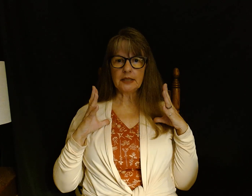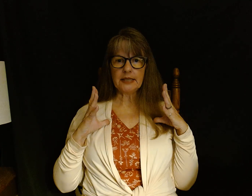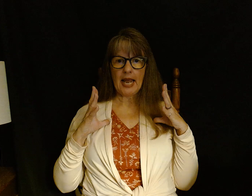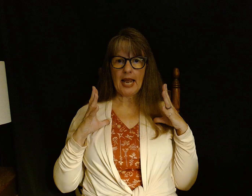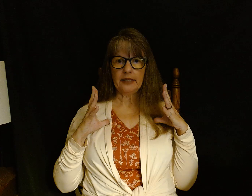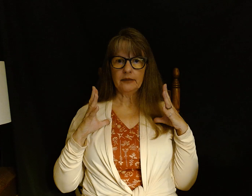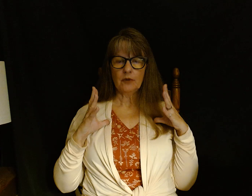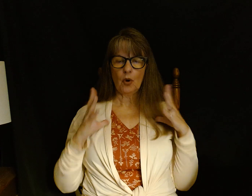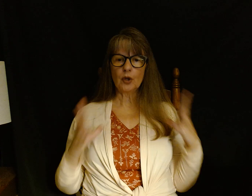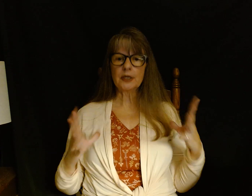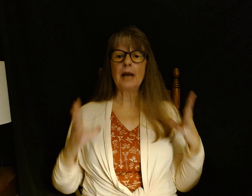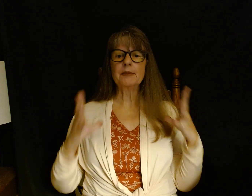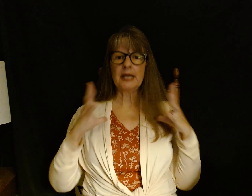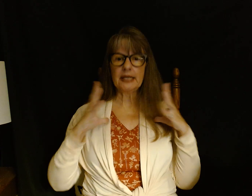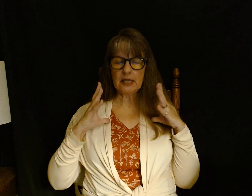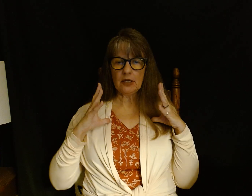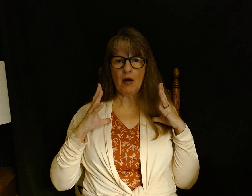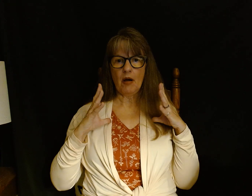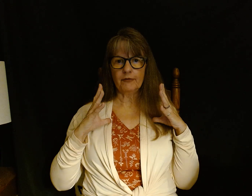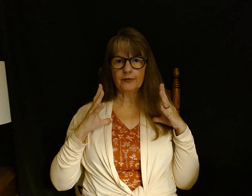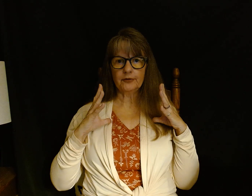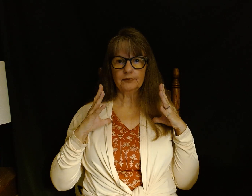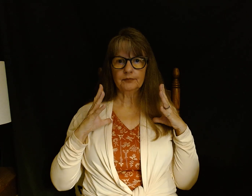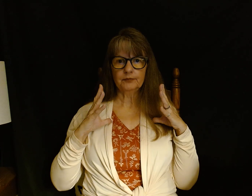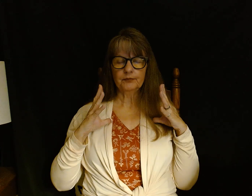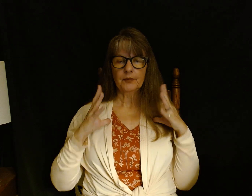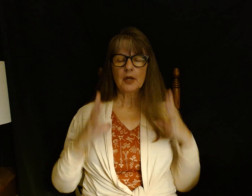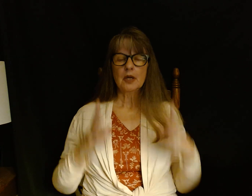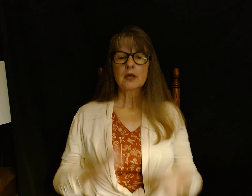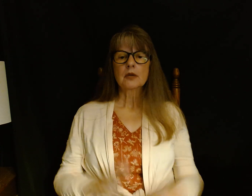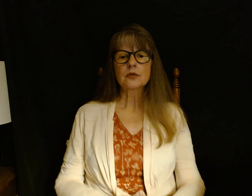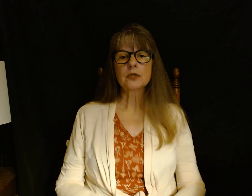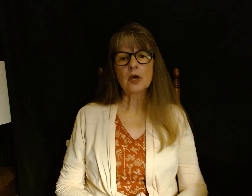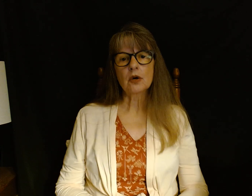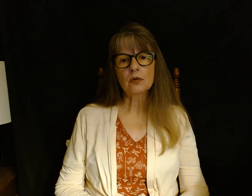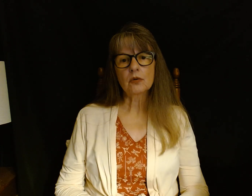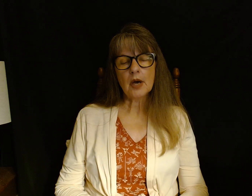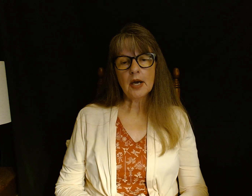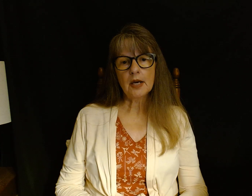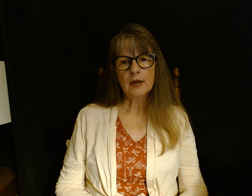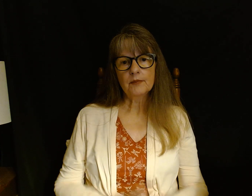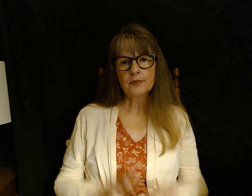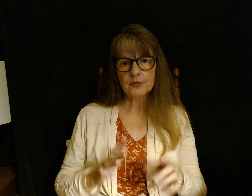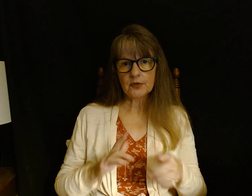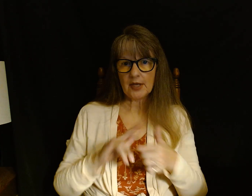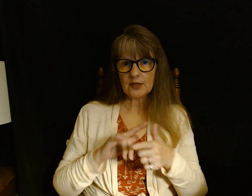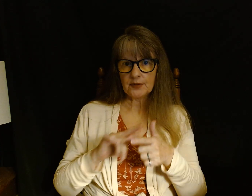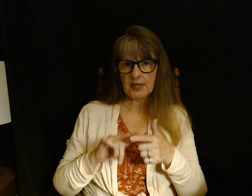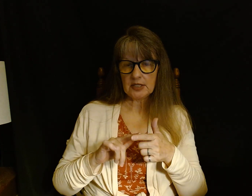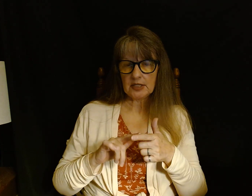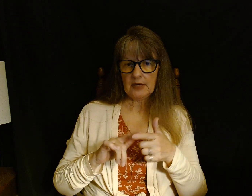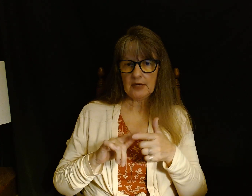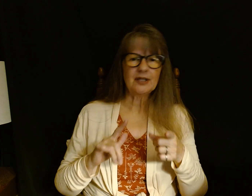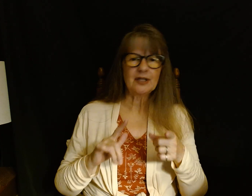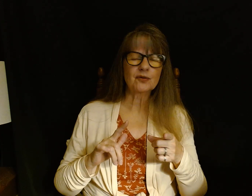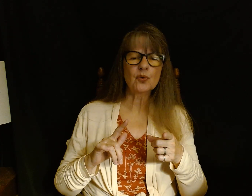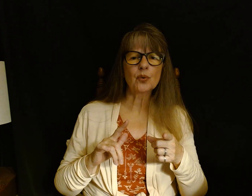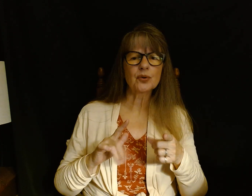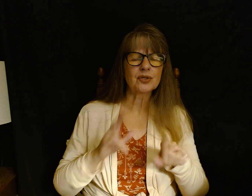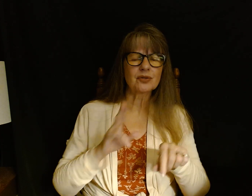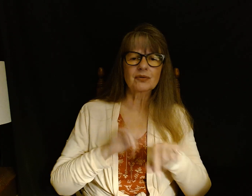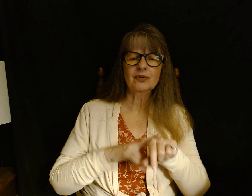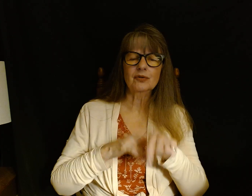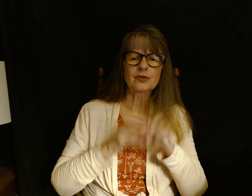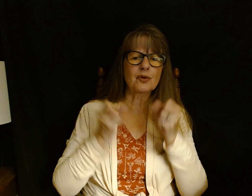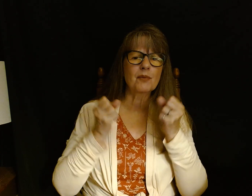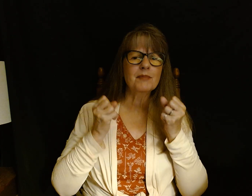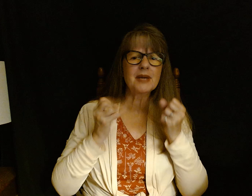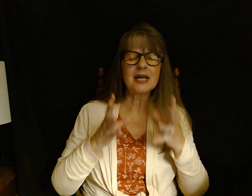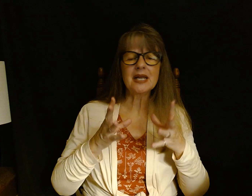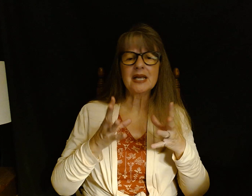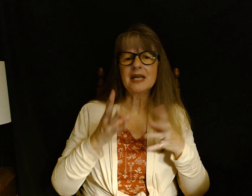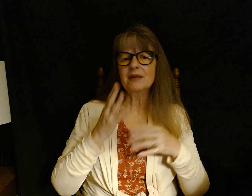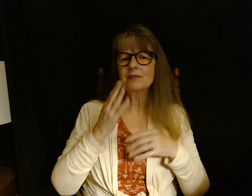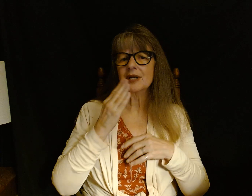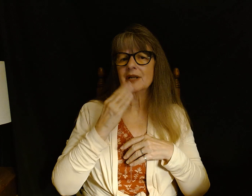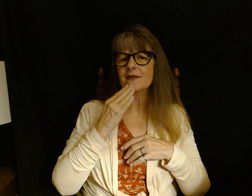holiday, or I'm taking off. So that's for Thanksgiving. And of course, there's so many